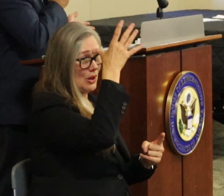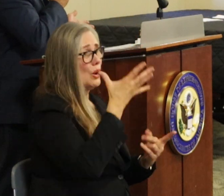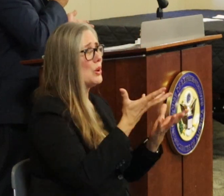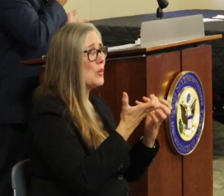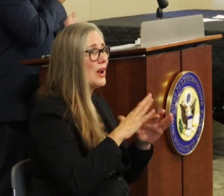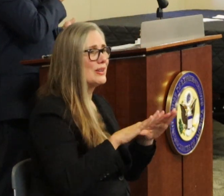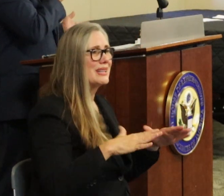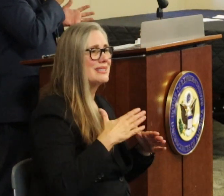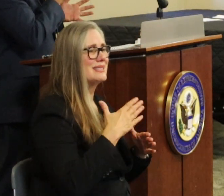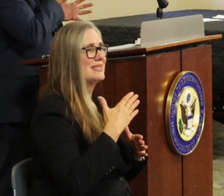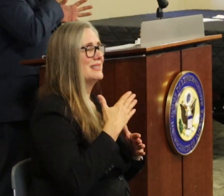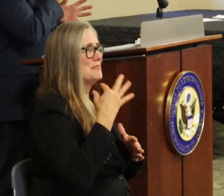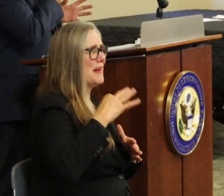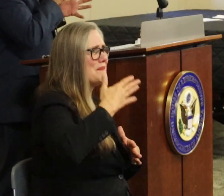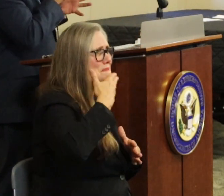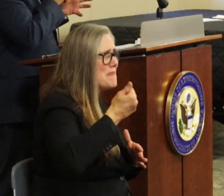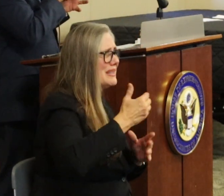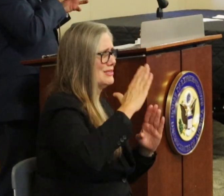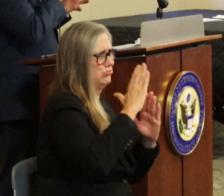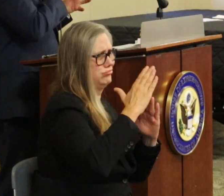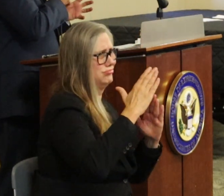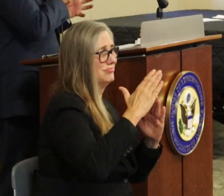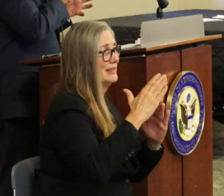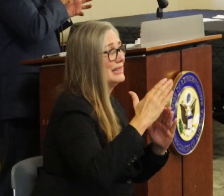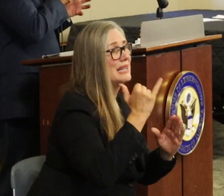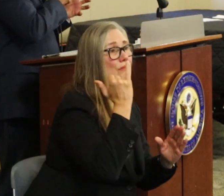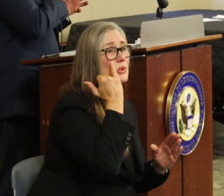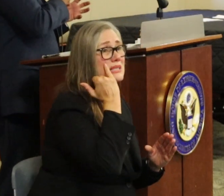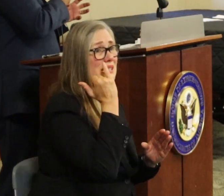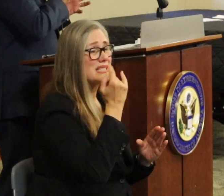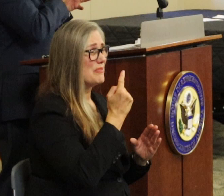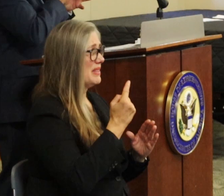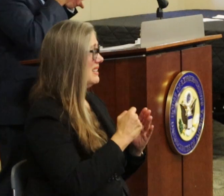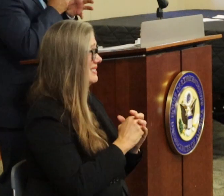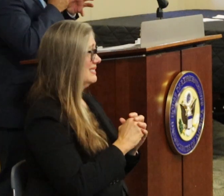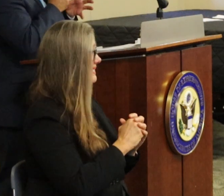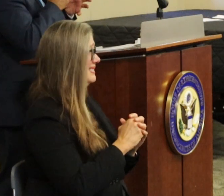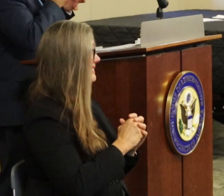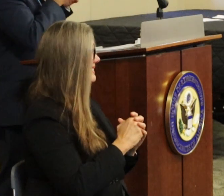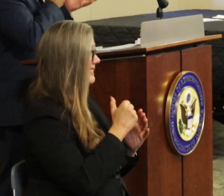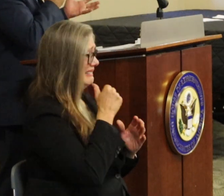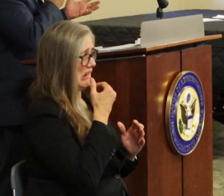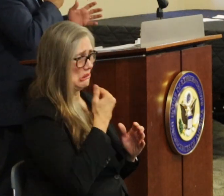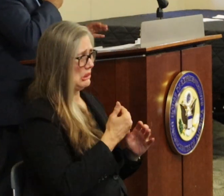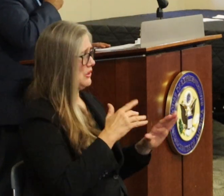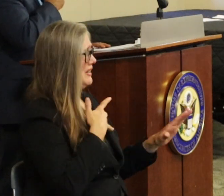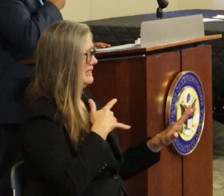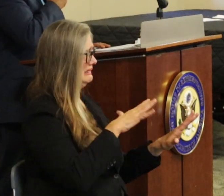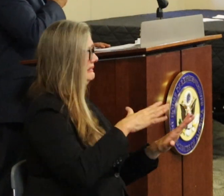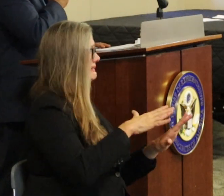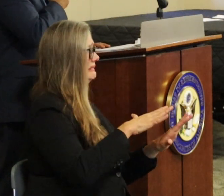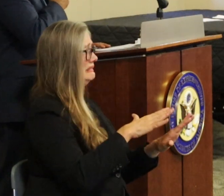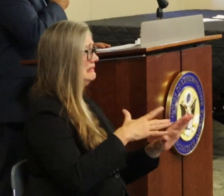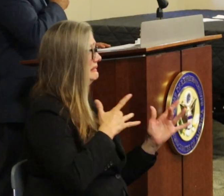kids. And every once in a while, when we think there's something that's not, maybe less than or not doing as great, we're concerned. And